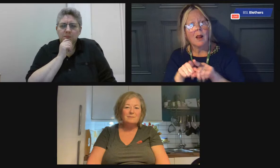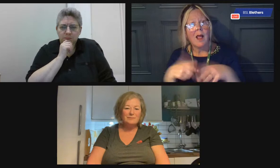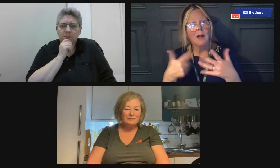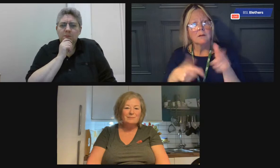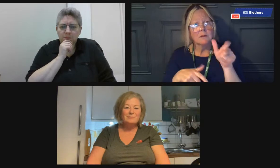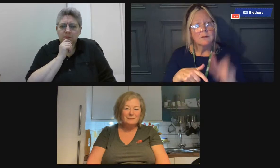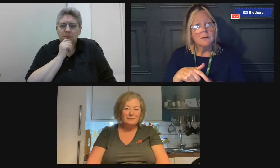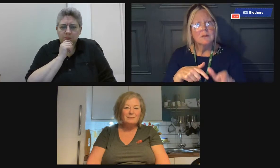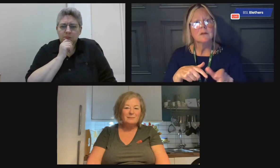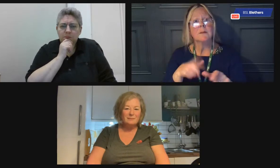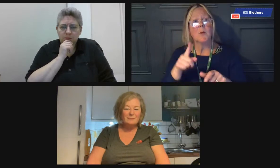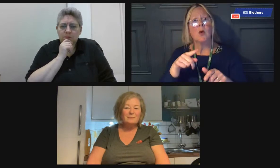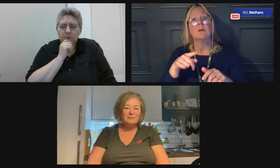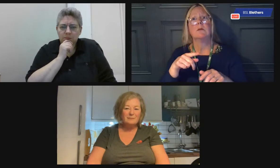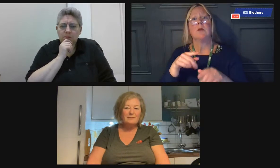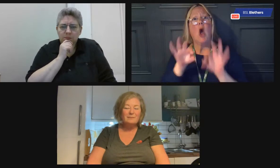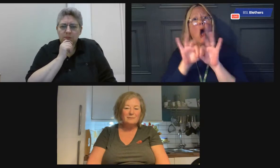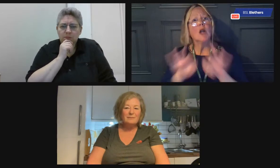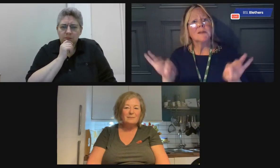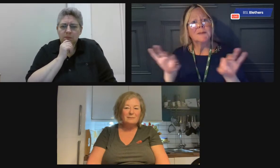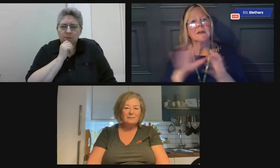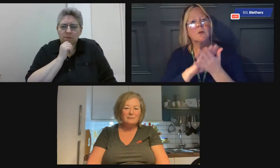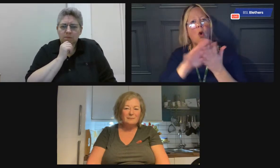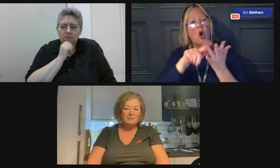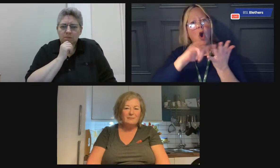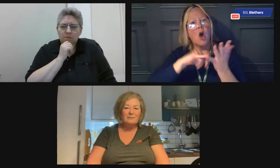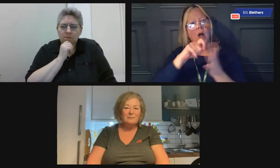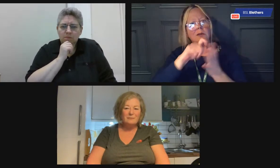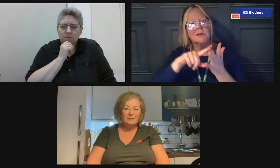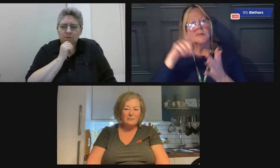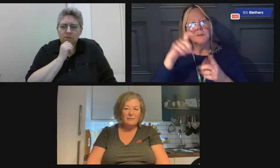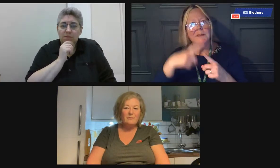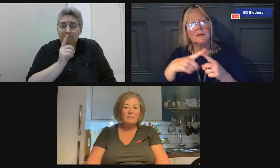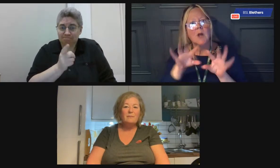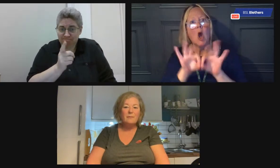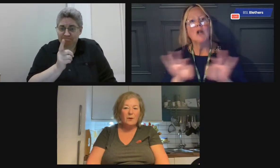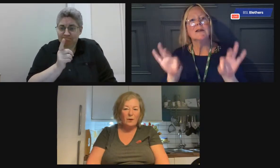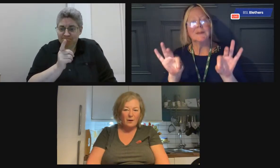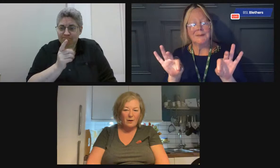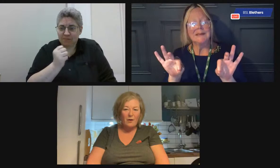And it's carers also need a lot of support at that point.